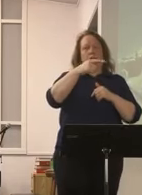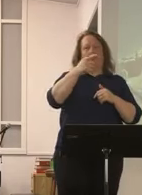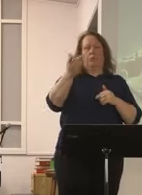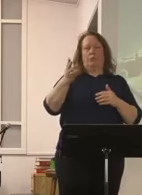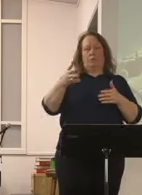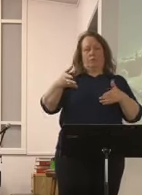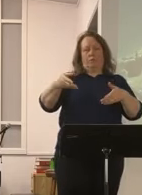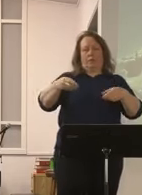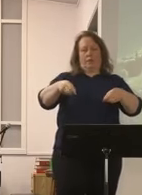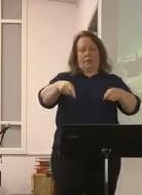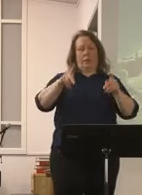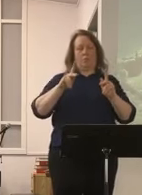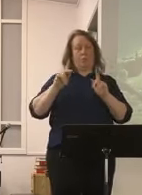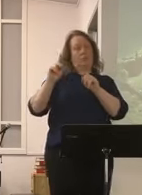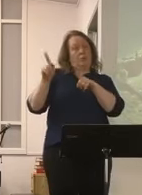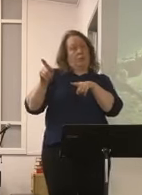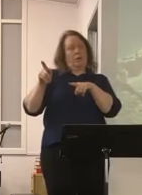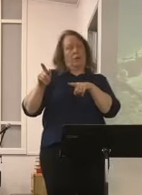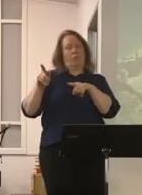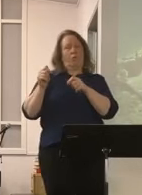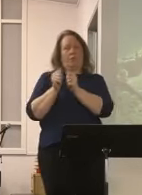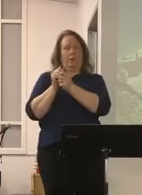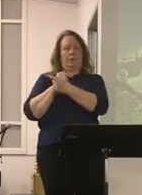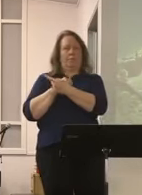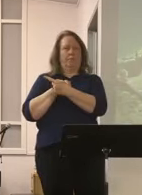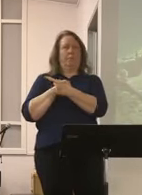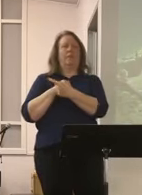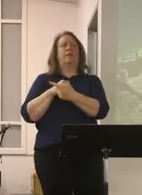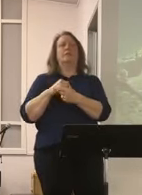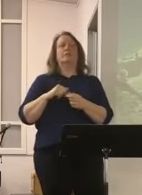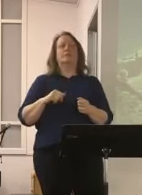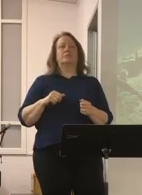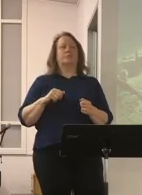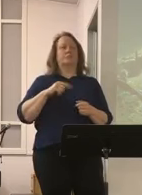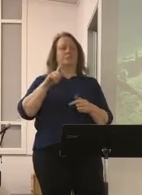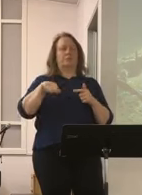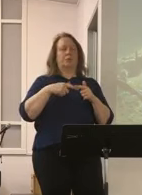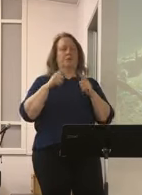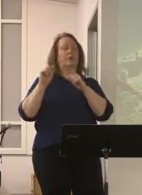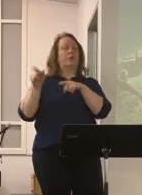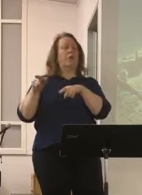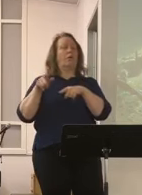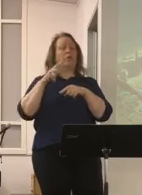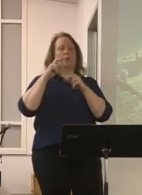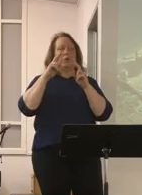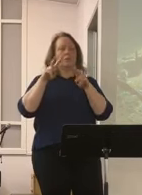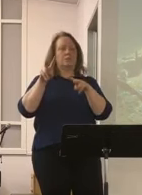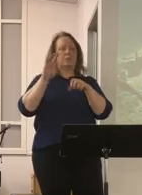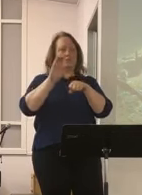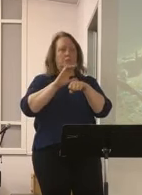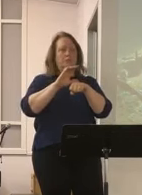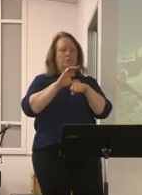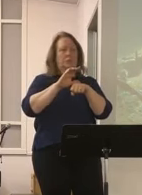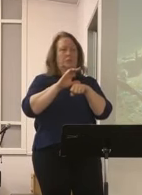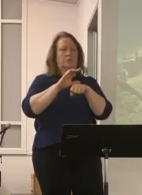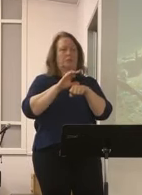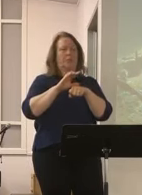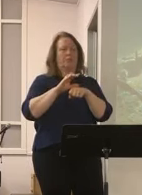me, I'll take you to the Holy Land in one of my tours. When we go, if you see a church,